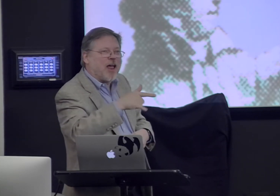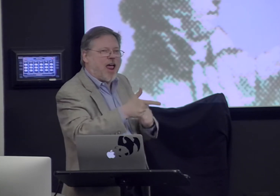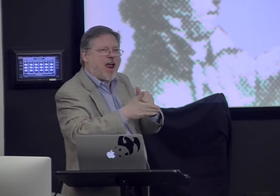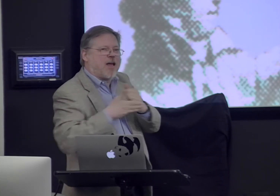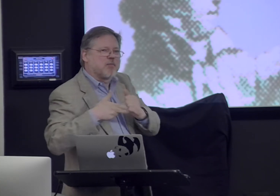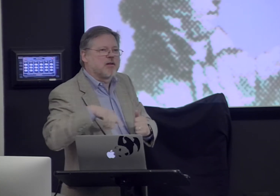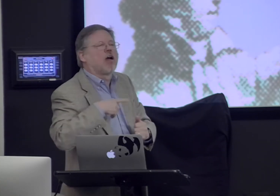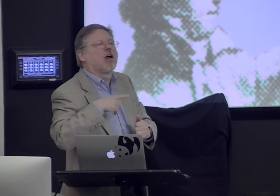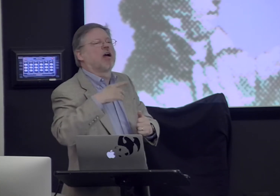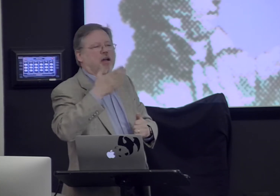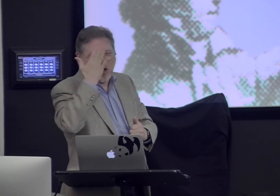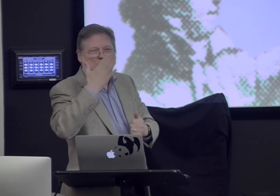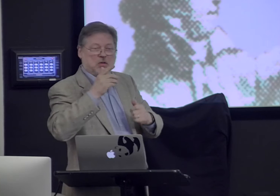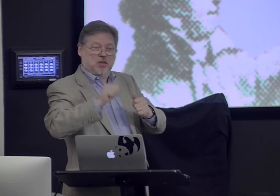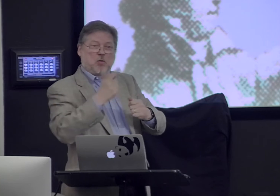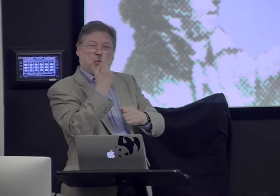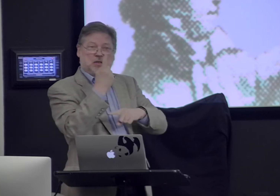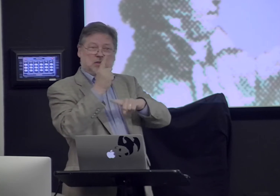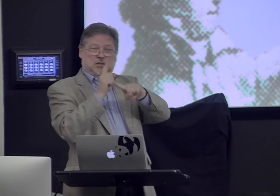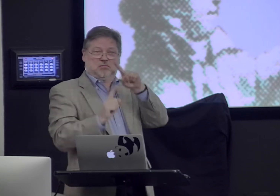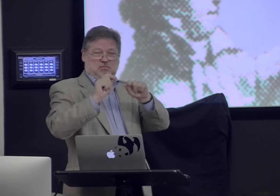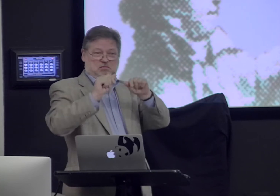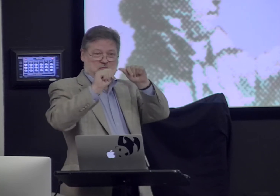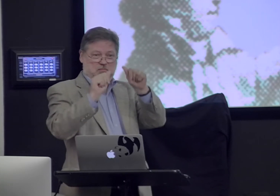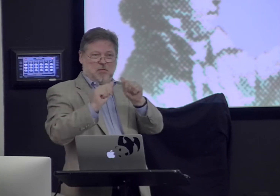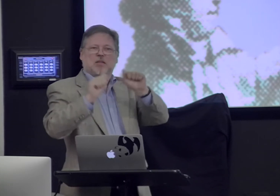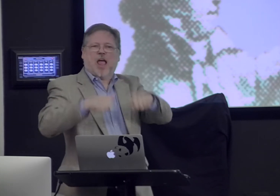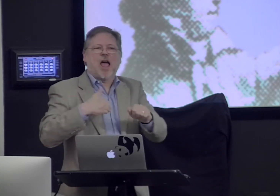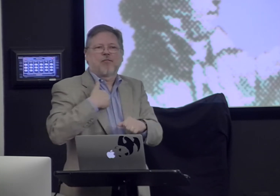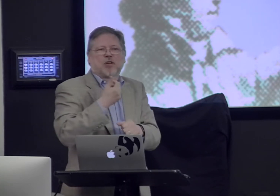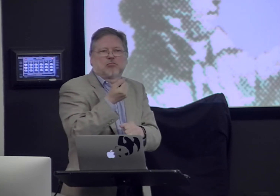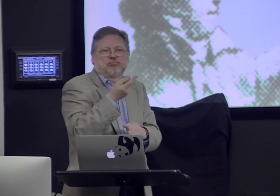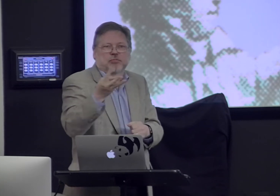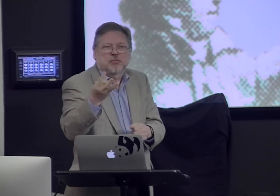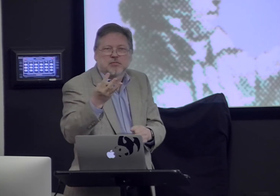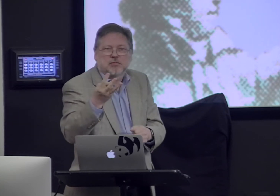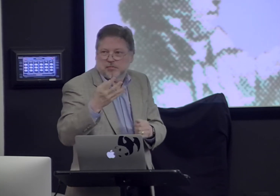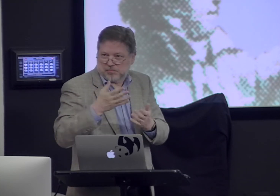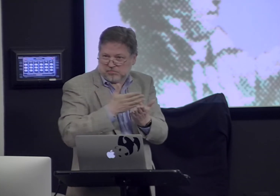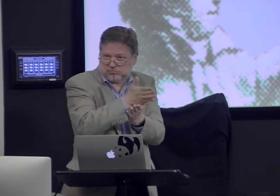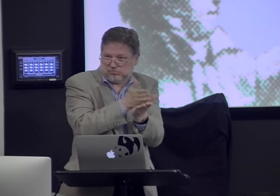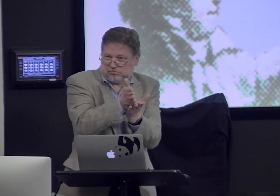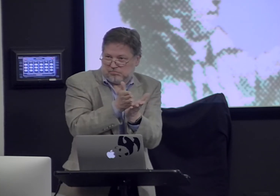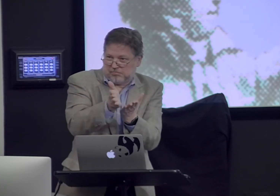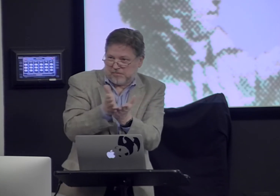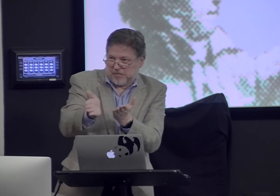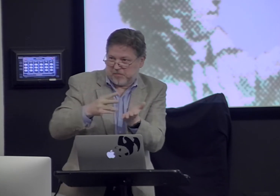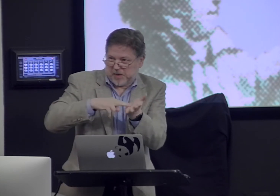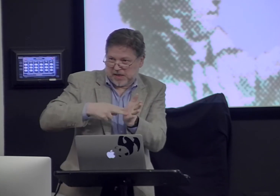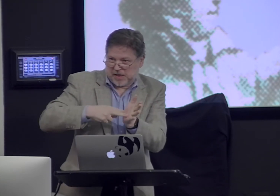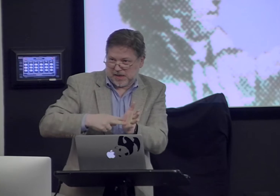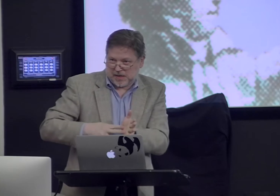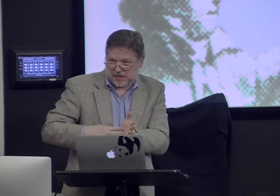as morphology. So this helps us to understand that a single sign form can be used in